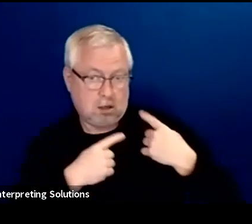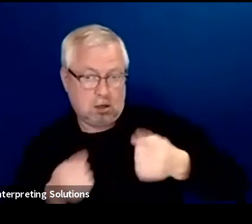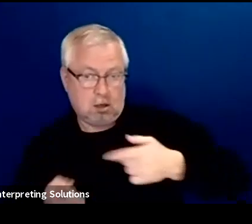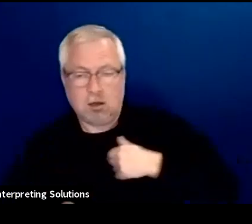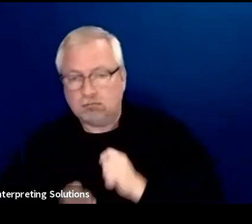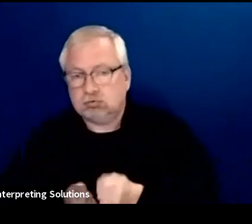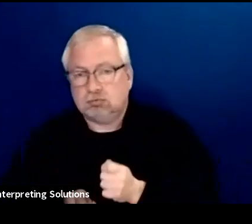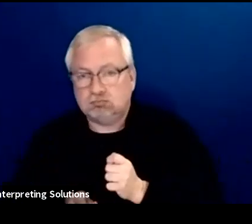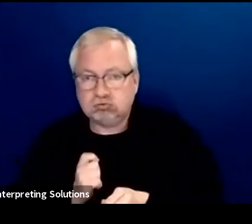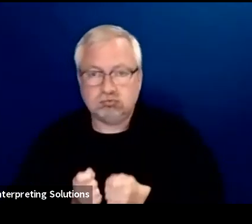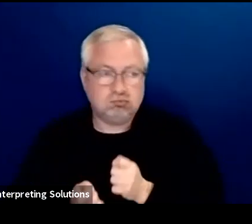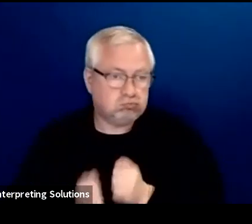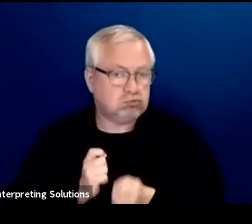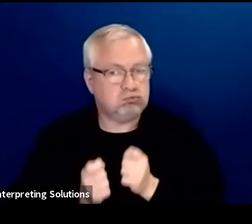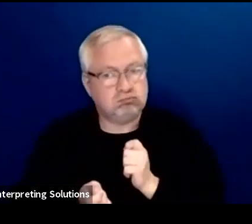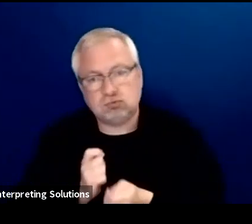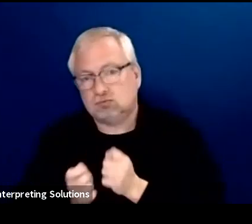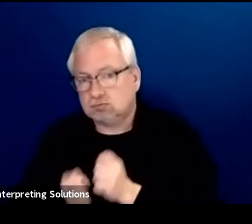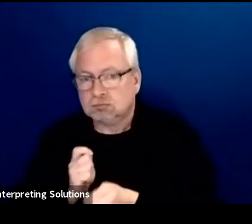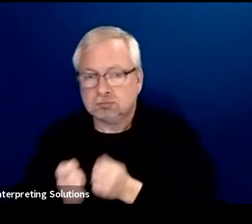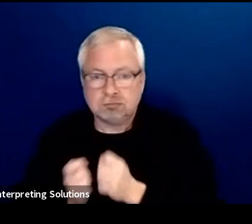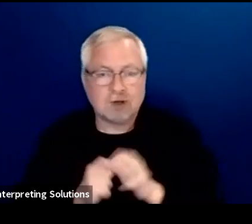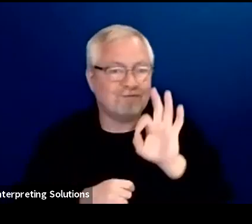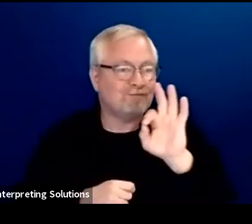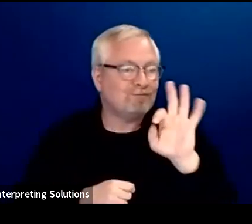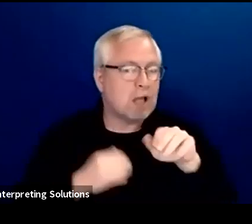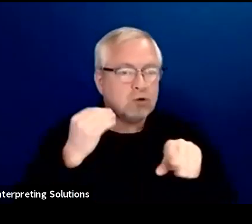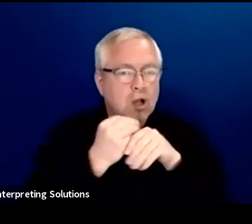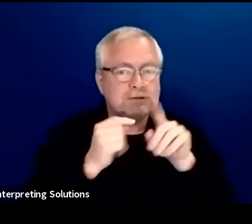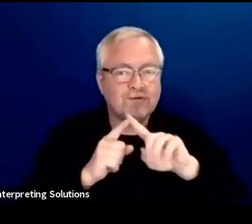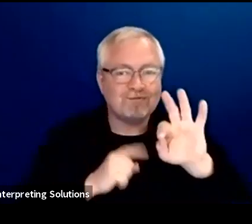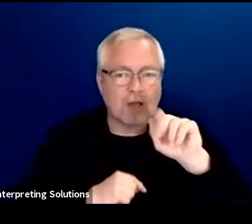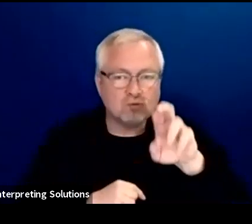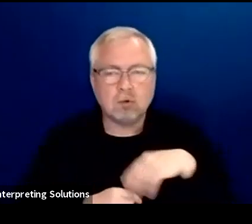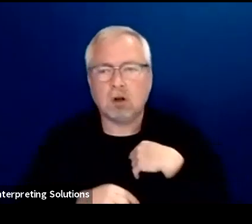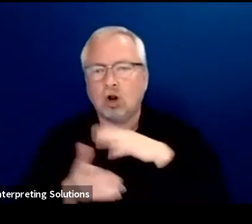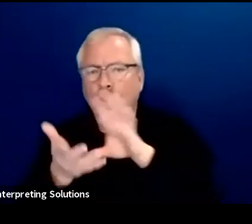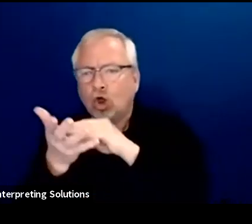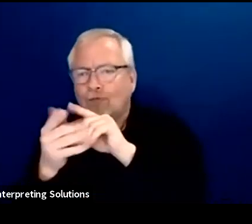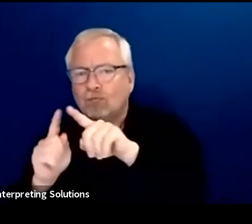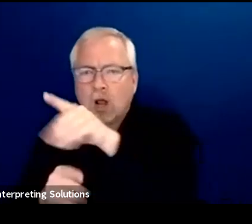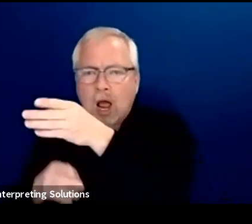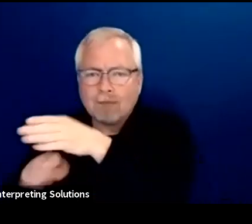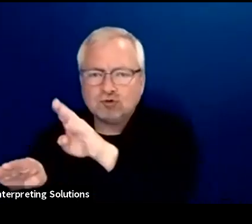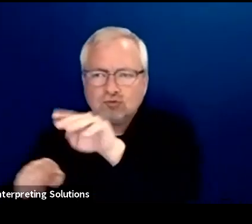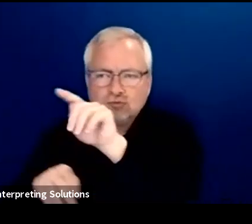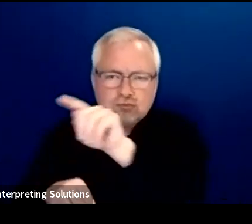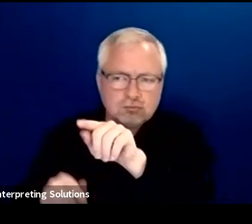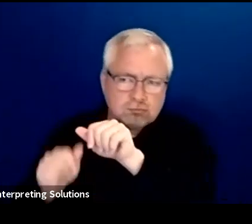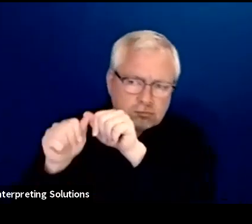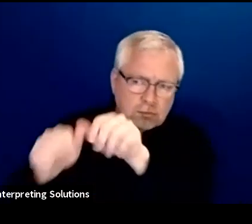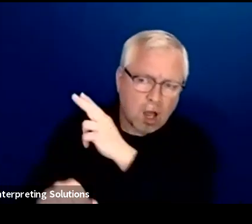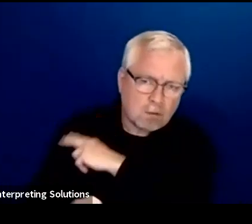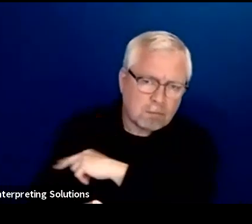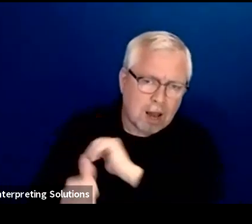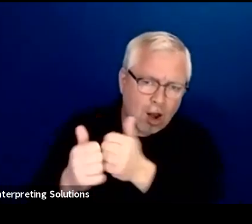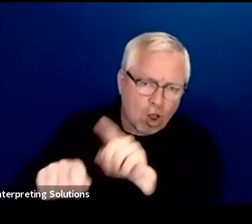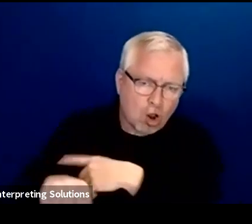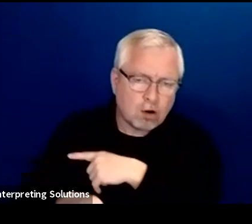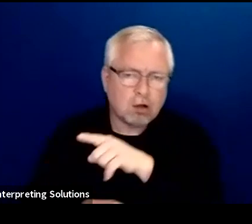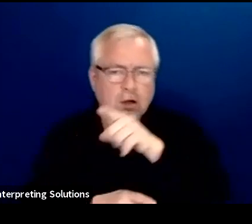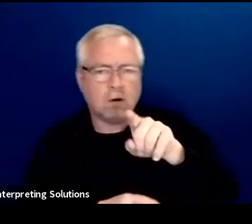factors, learning more about average length of stay in the hospital, percentage of people with the disease going into the hospital, all